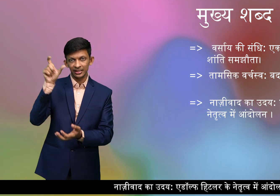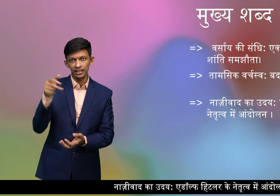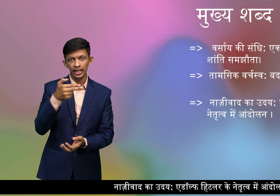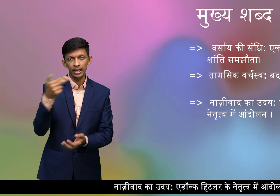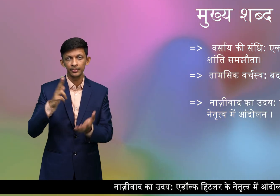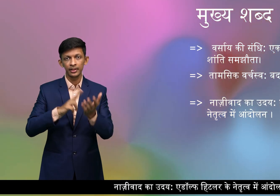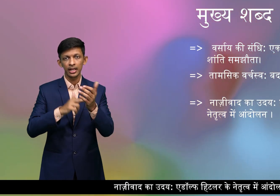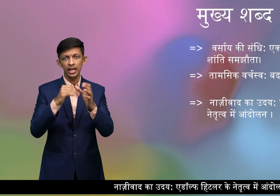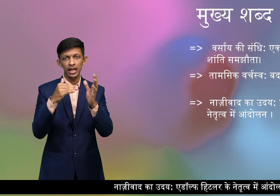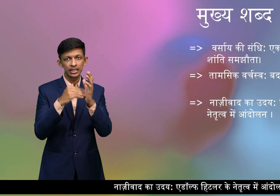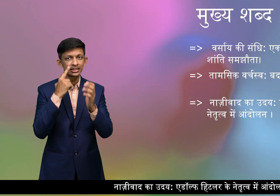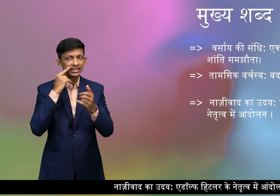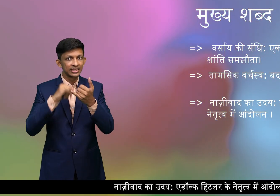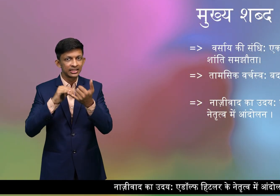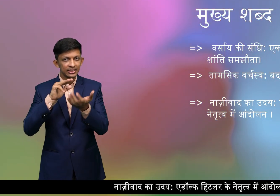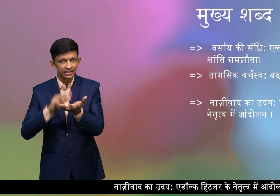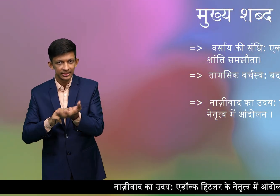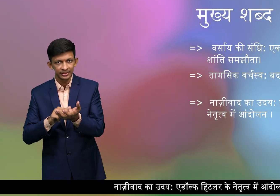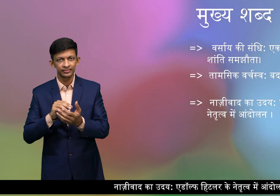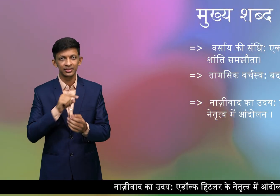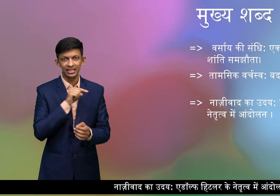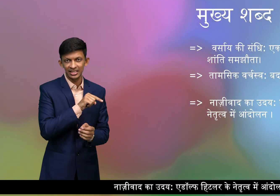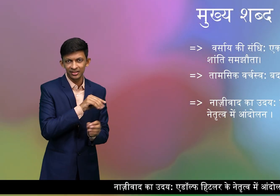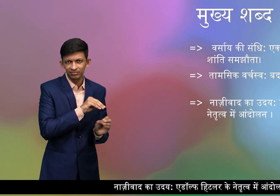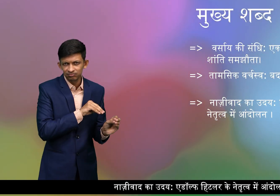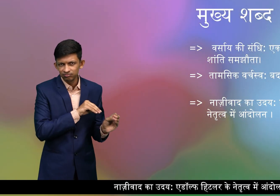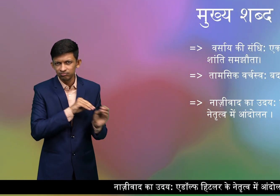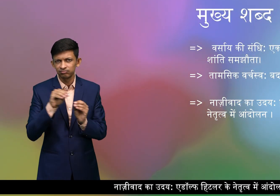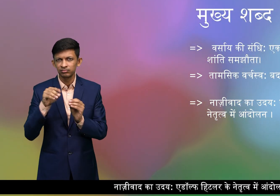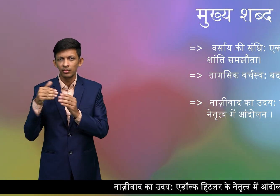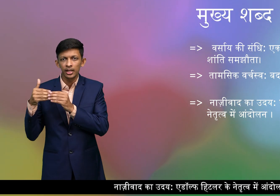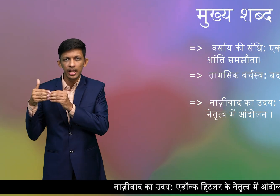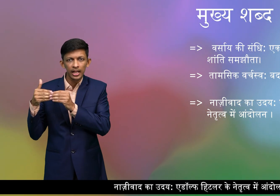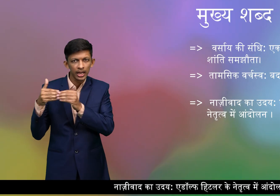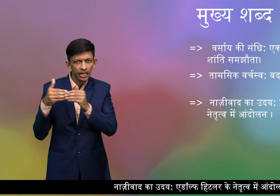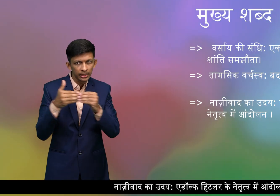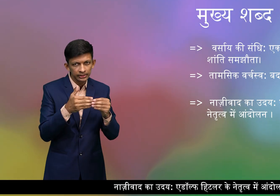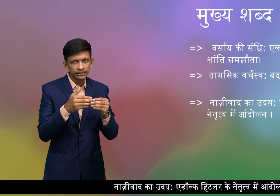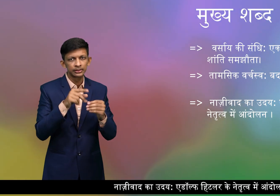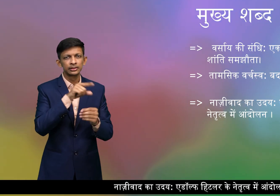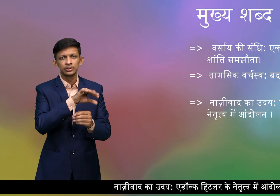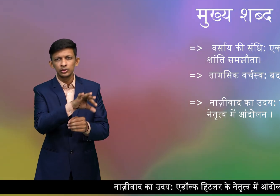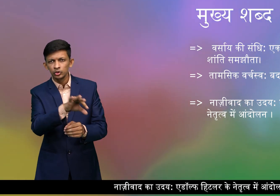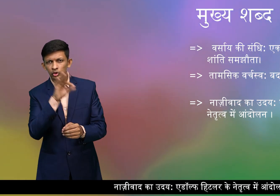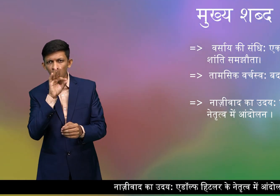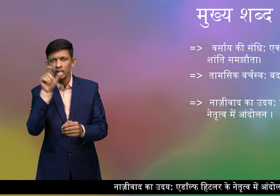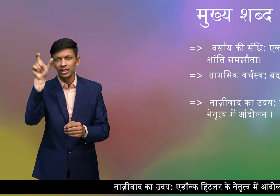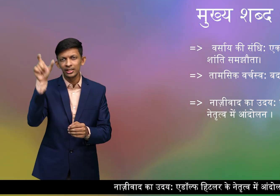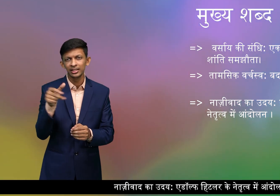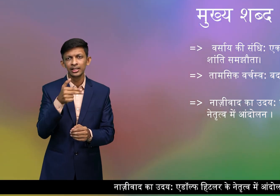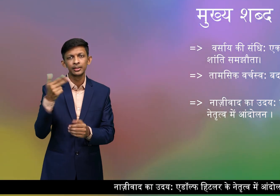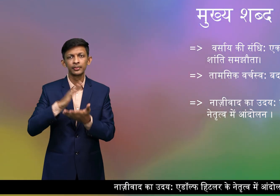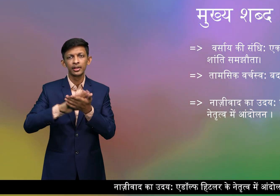Rise of Nazism, movement led by Adolf Hitler.